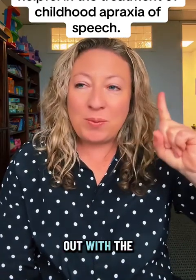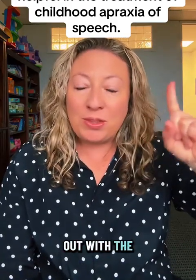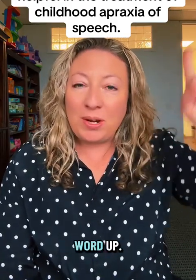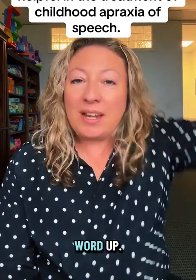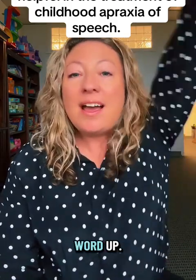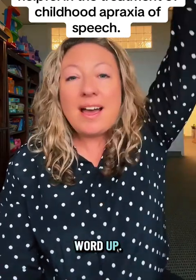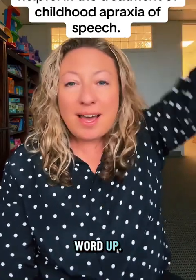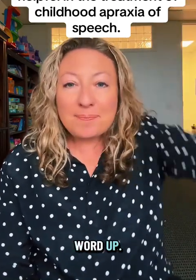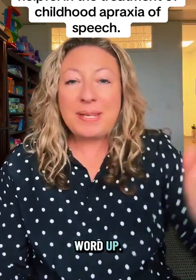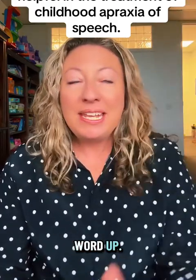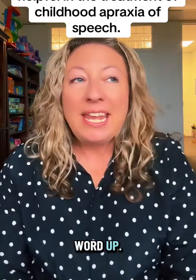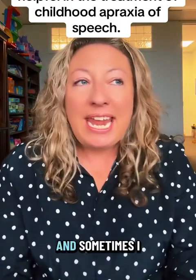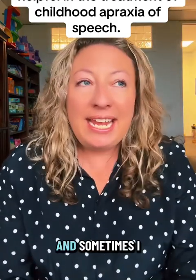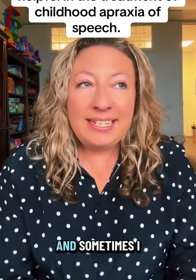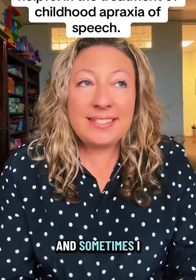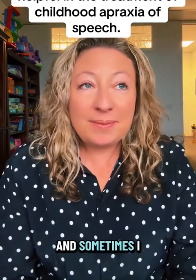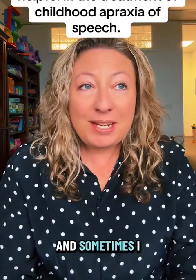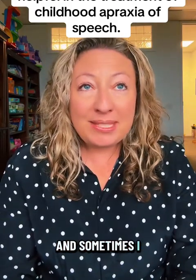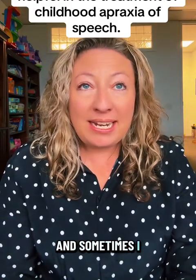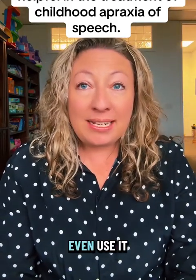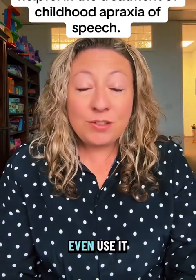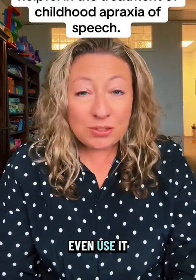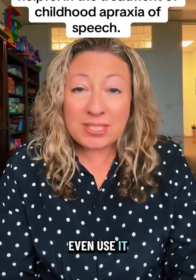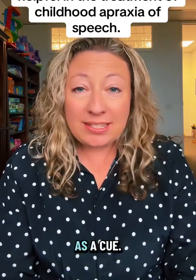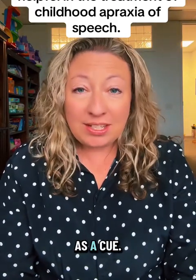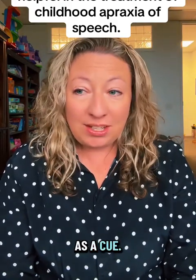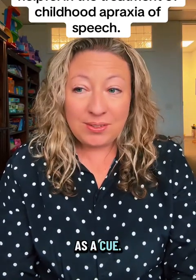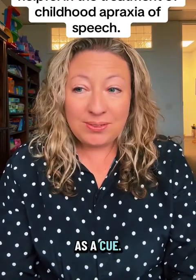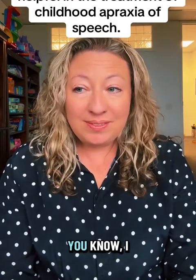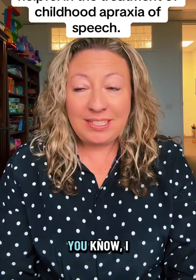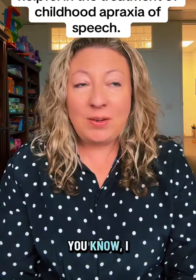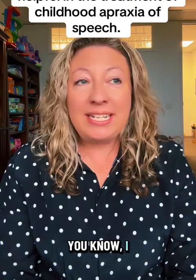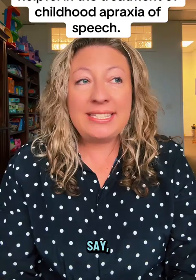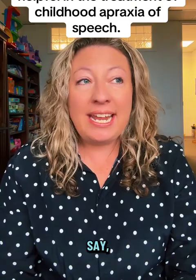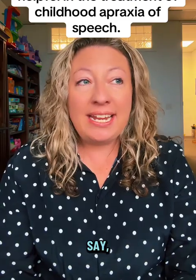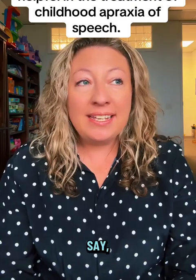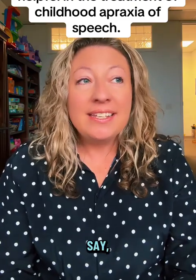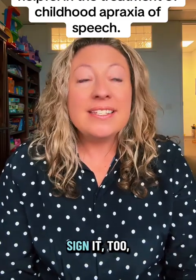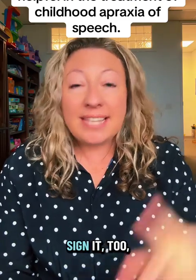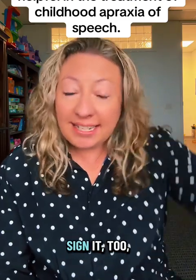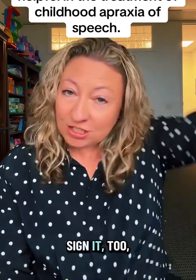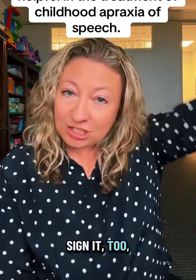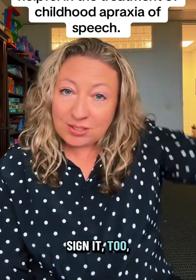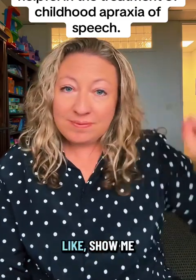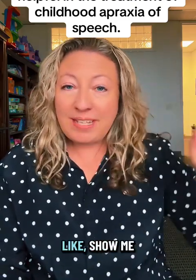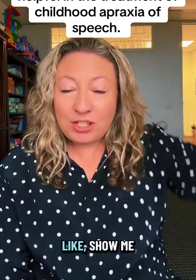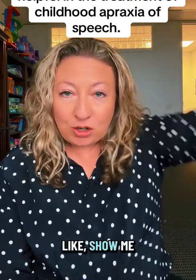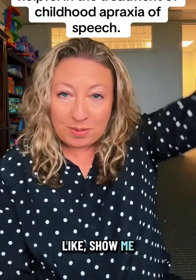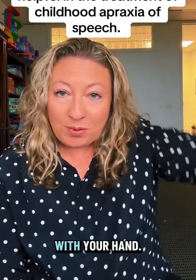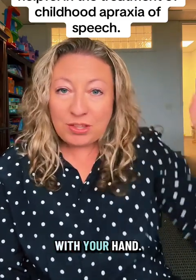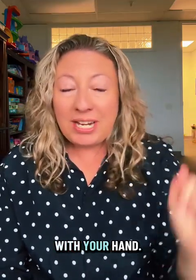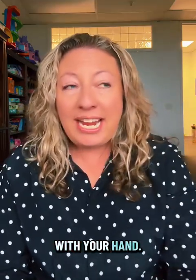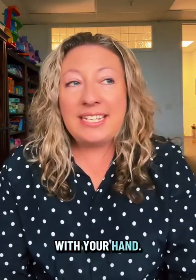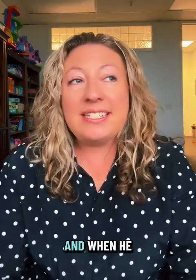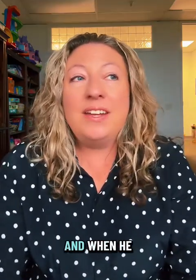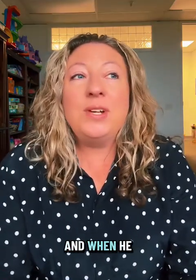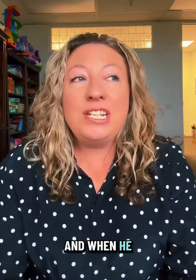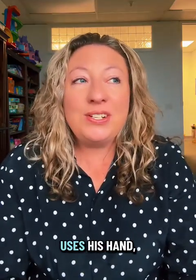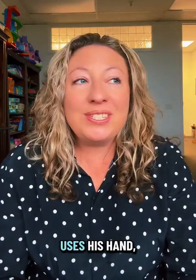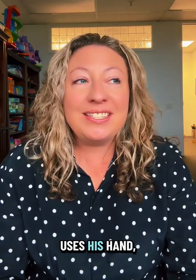word up. And sometimes I even use it as a cue. I say, sign it too, like show me with your hand. And when he uses his